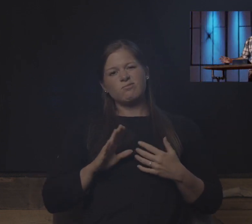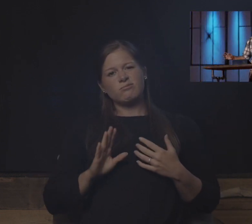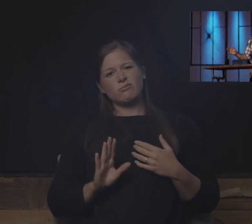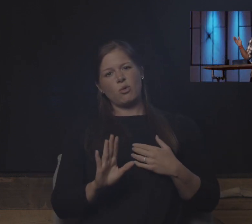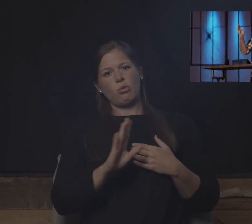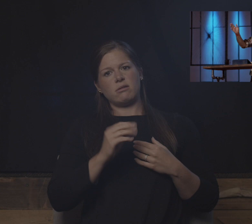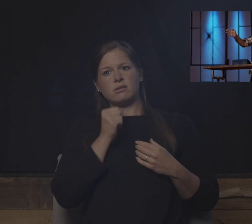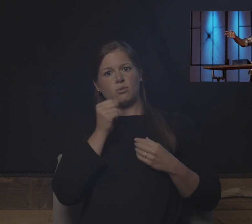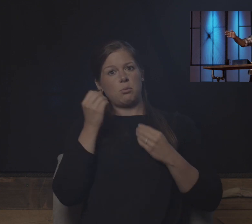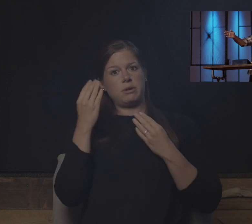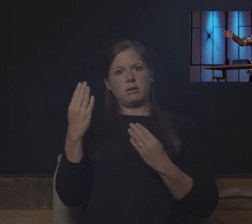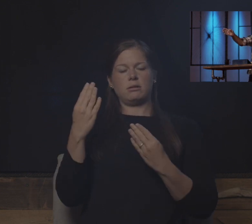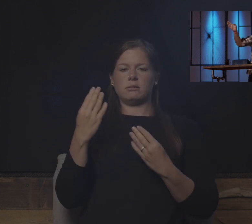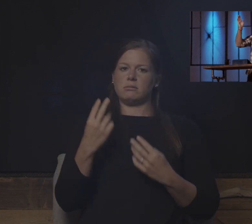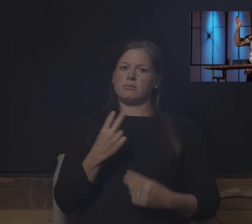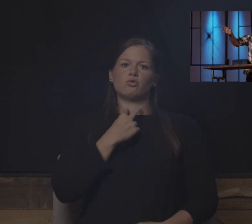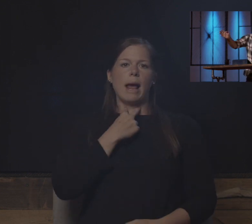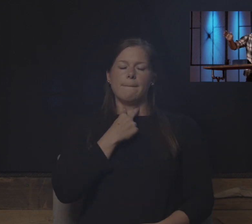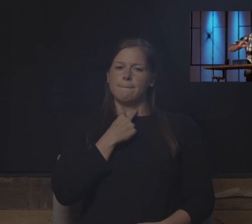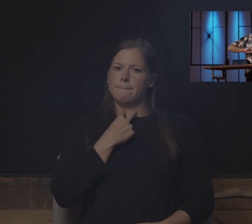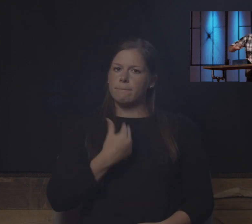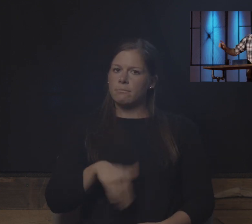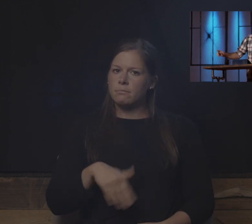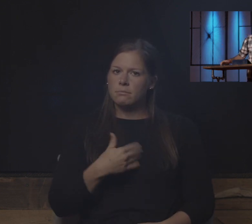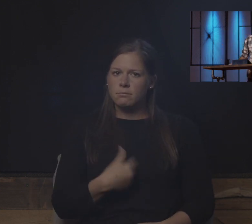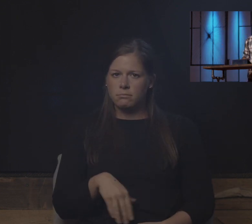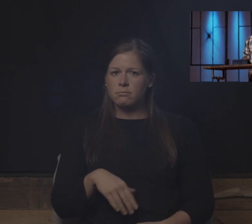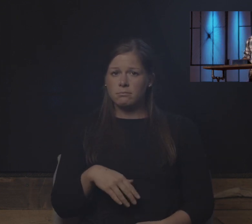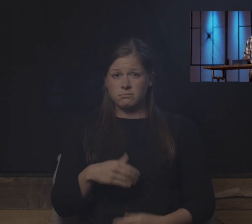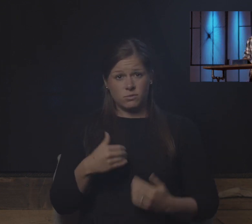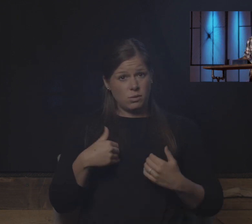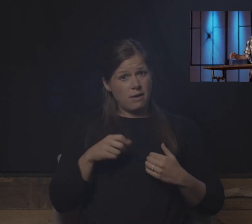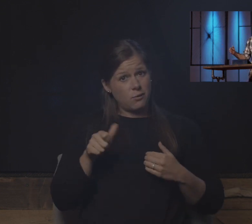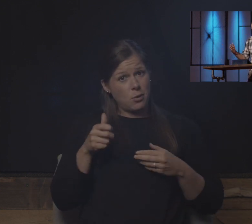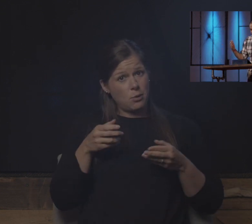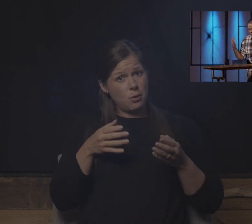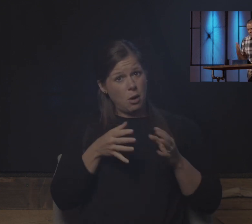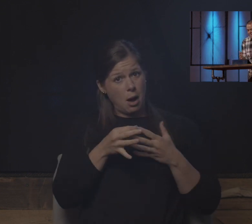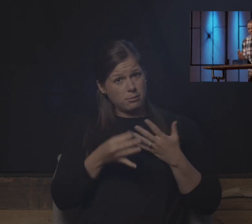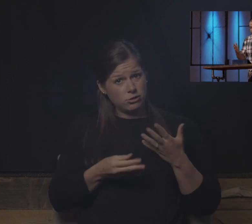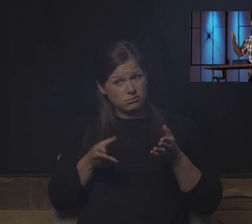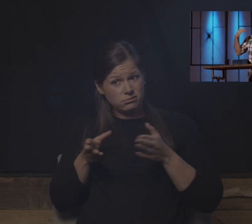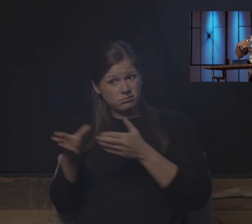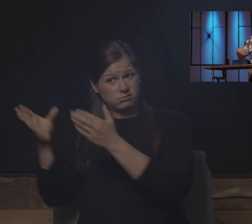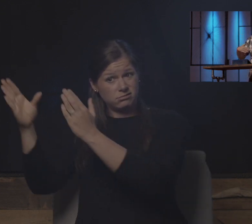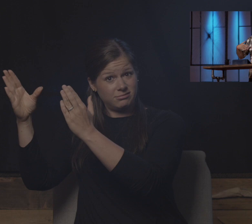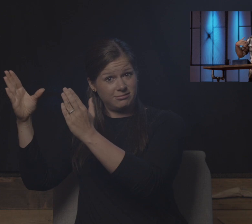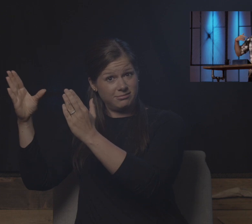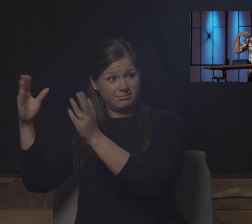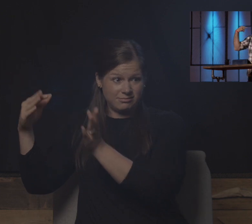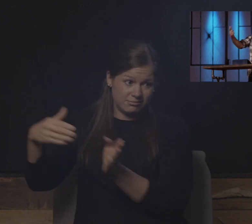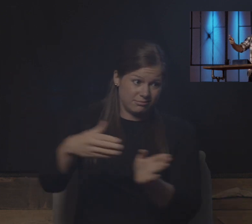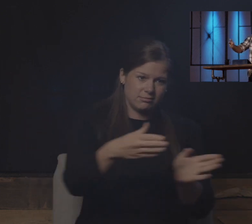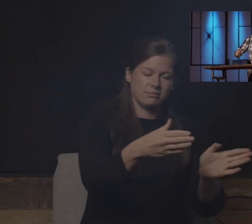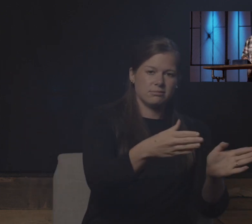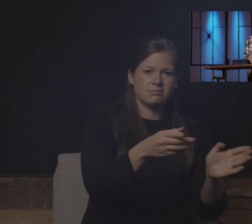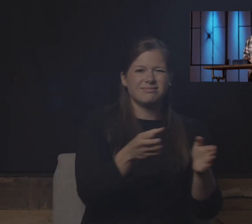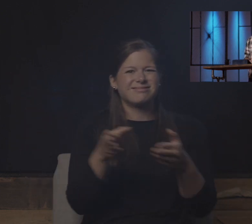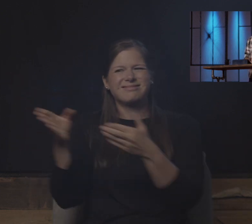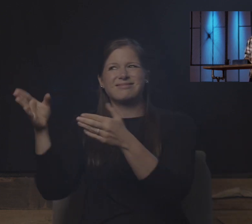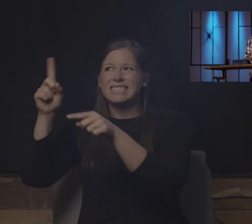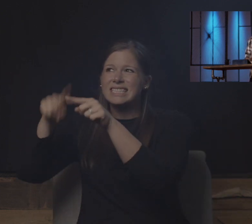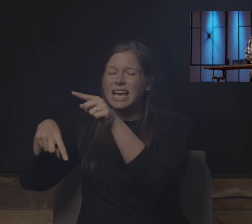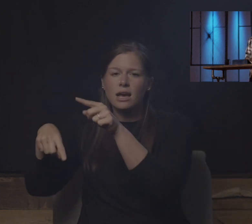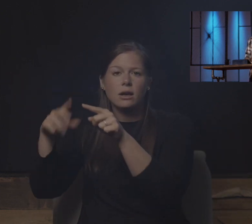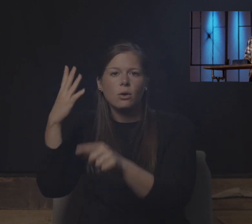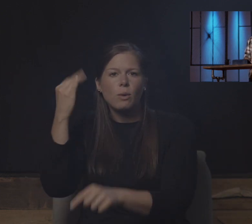disobedience. There's a right path to Christ and they're not on it. They couldn't even see it. They're blind the whole time